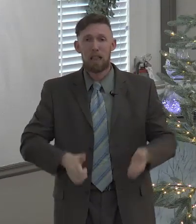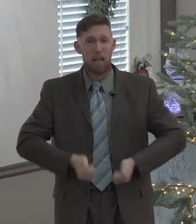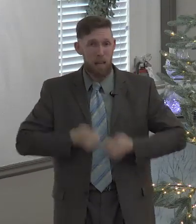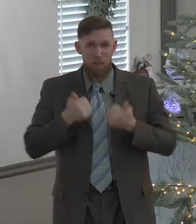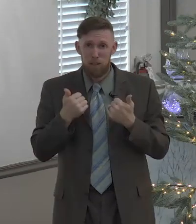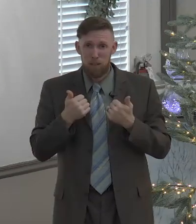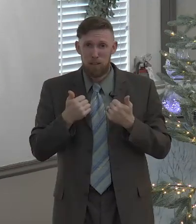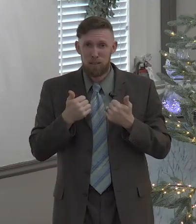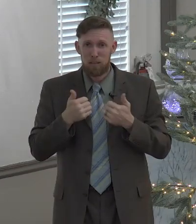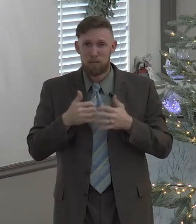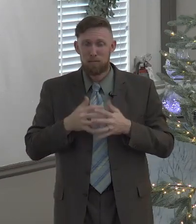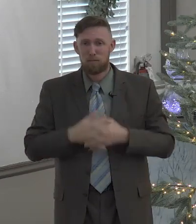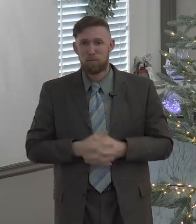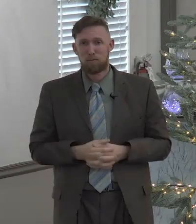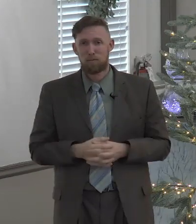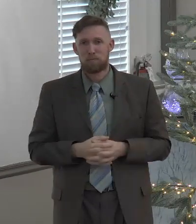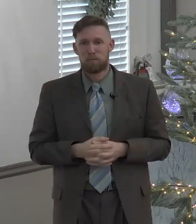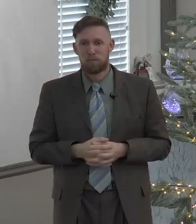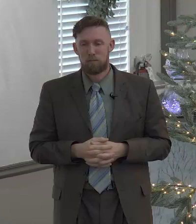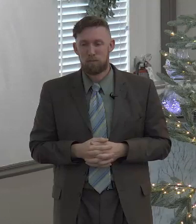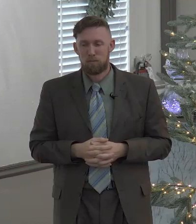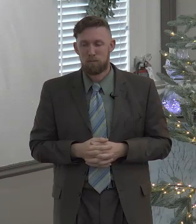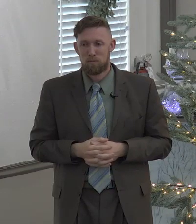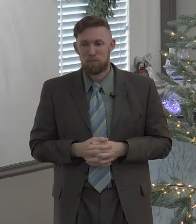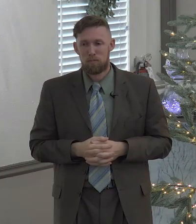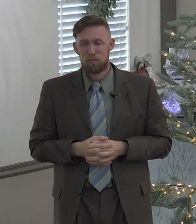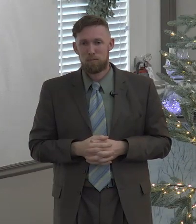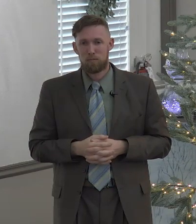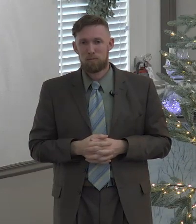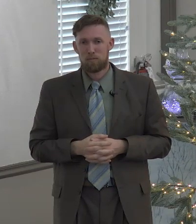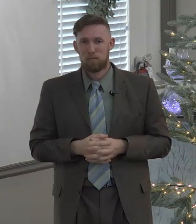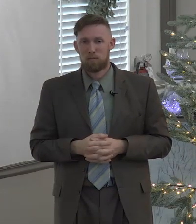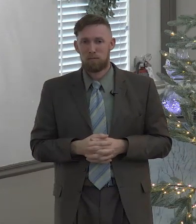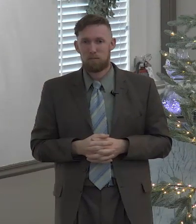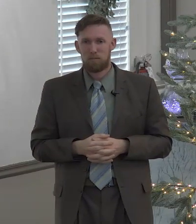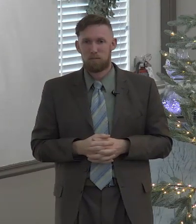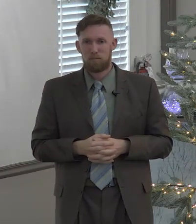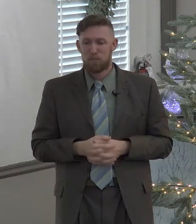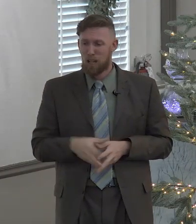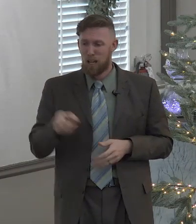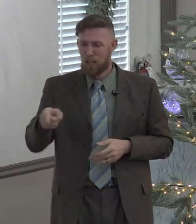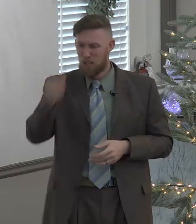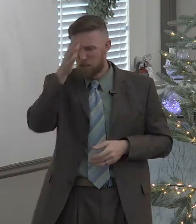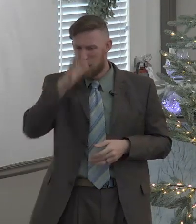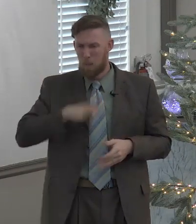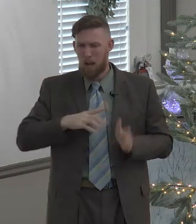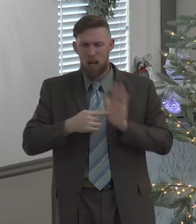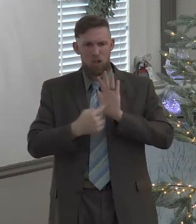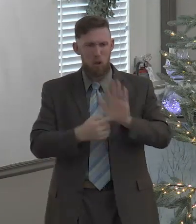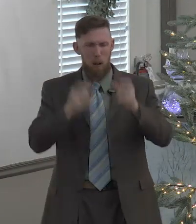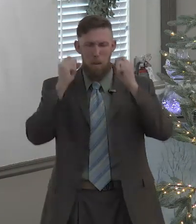girl, that she will live.